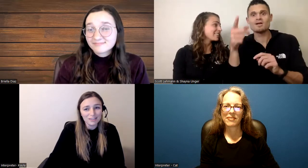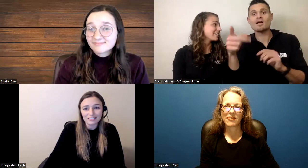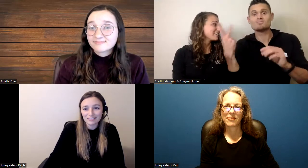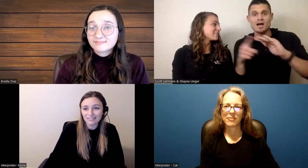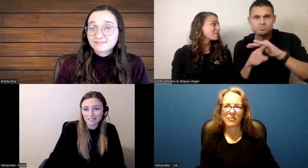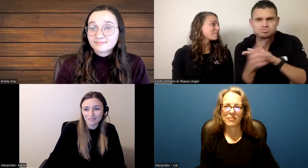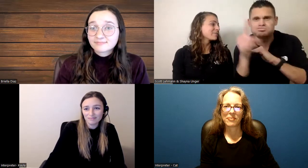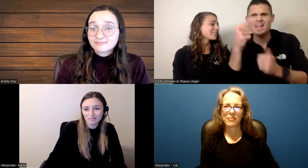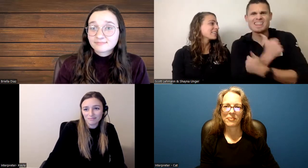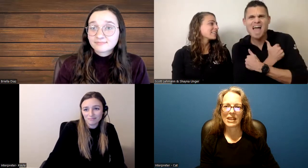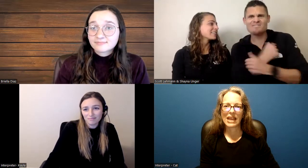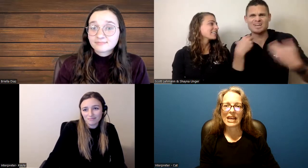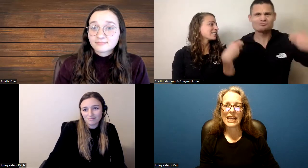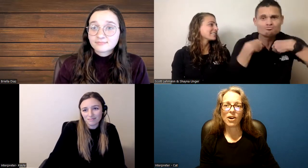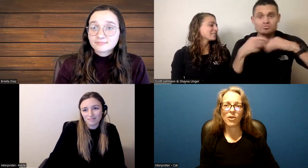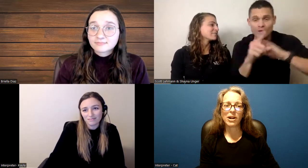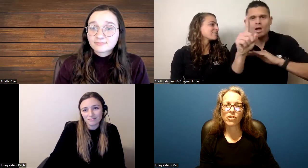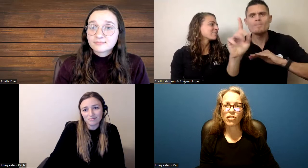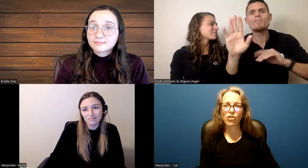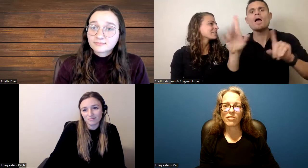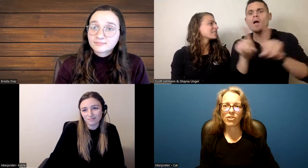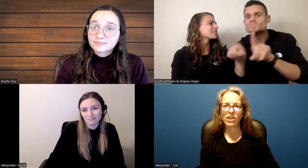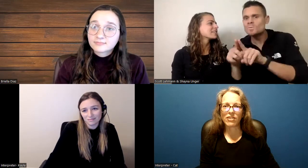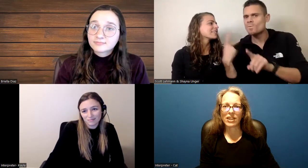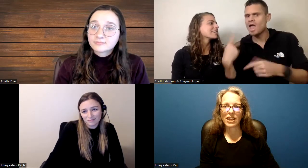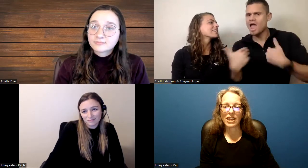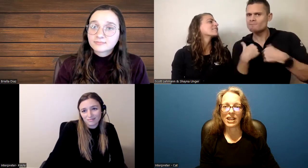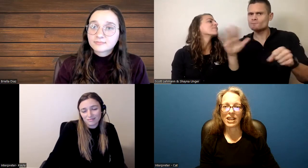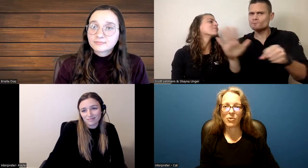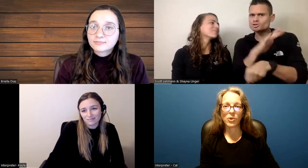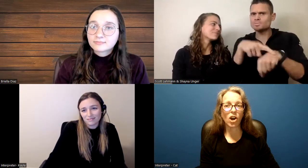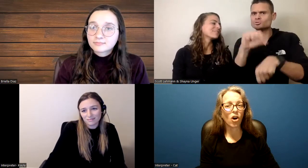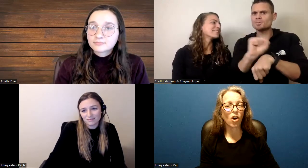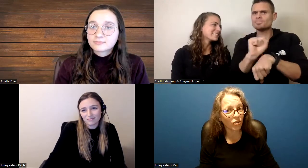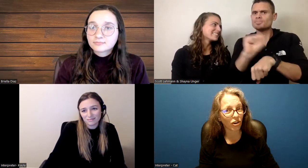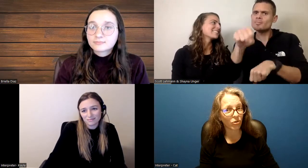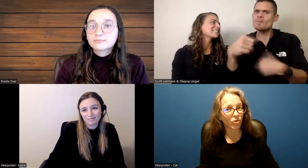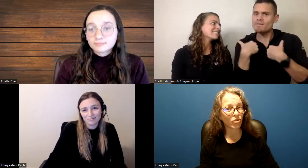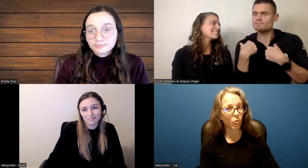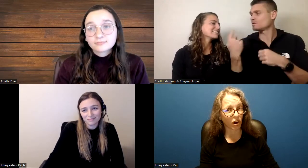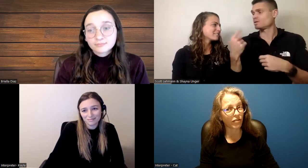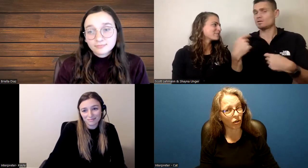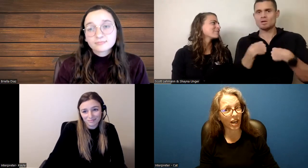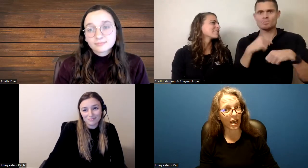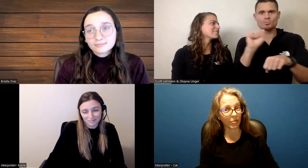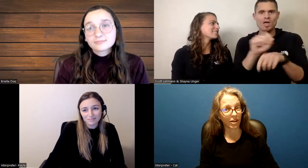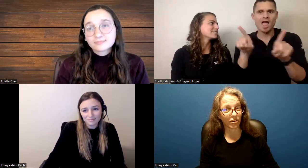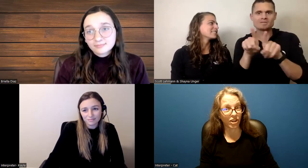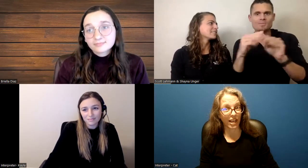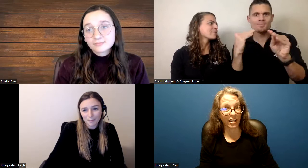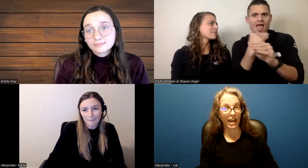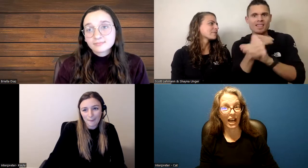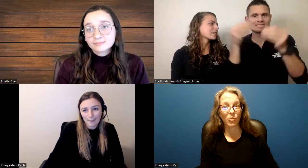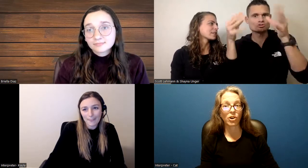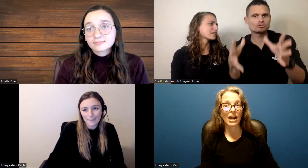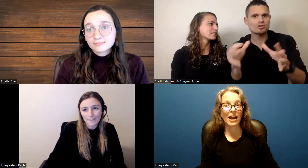just traveling. Now, amongst our travels and everything, we also work full time,